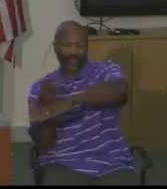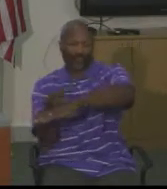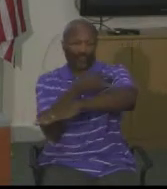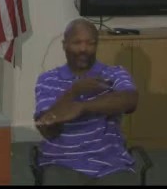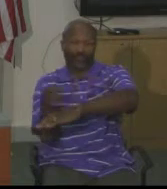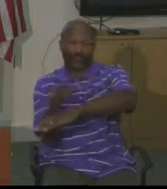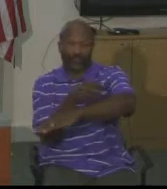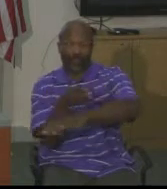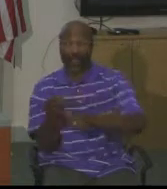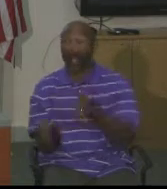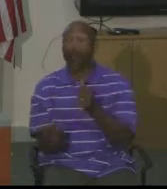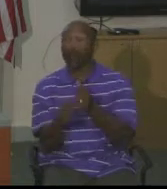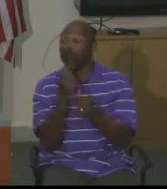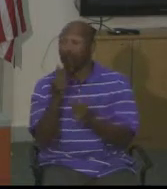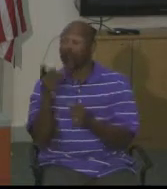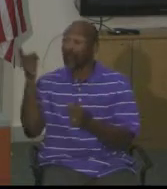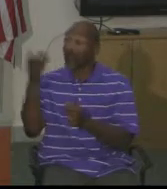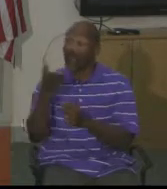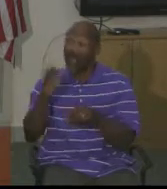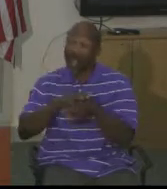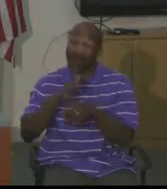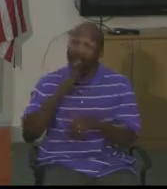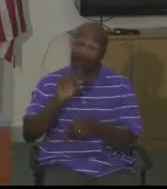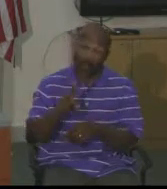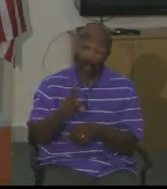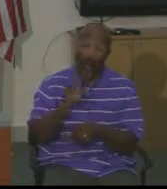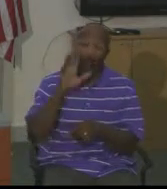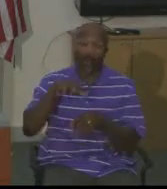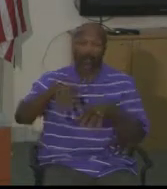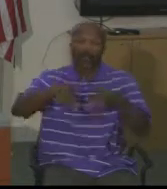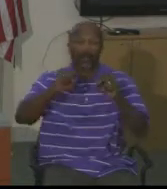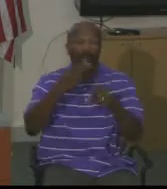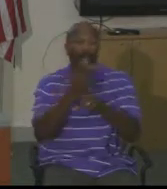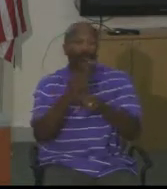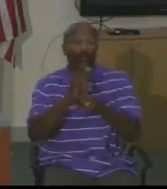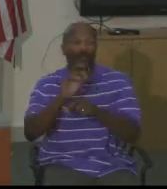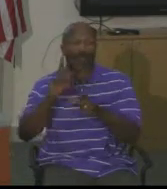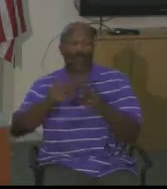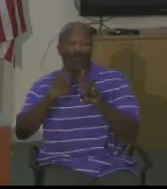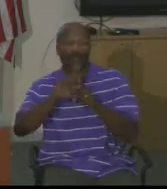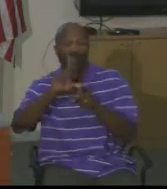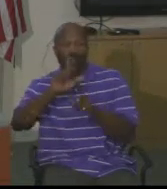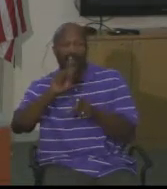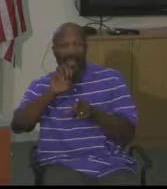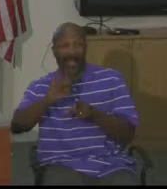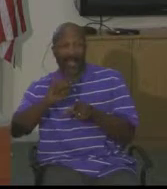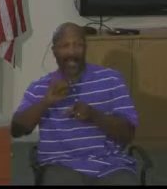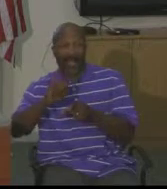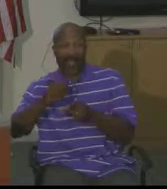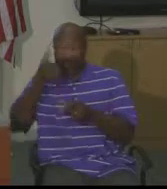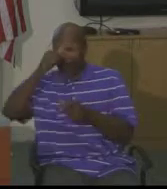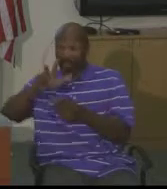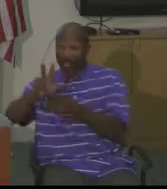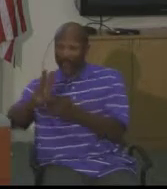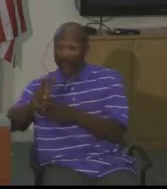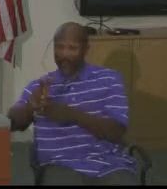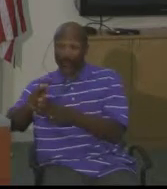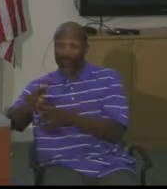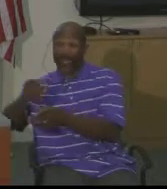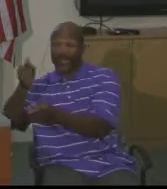There are generally other things on the motherboard also that will take up lanes. So those extra lanes, I didn't add up to 32,